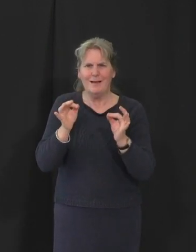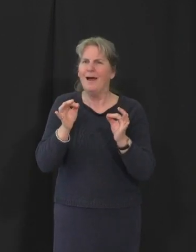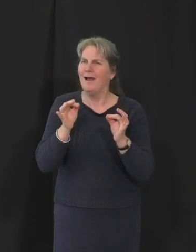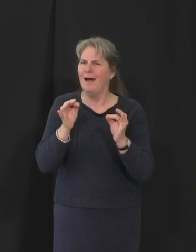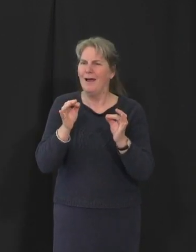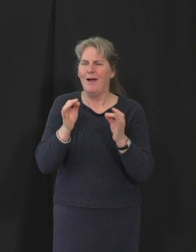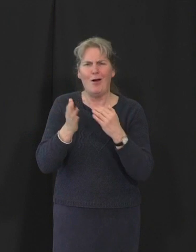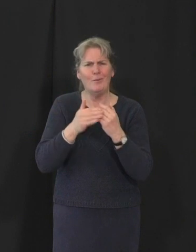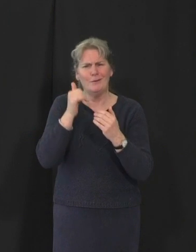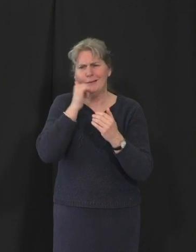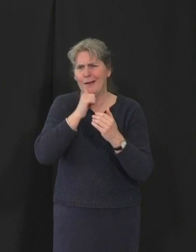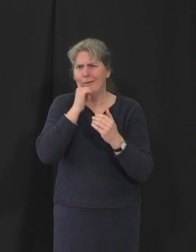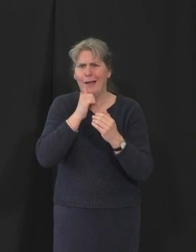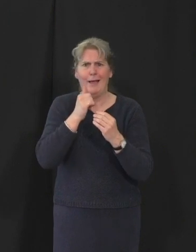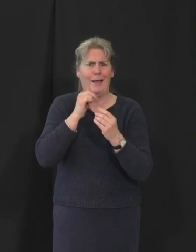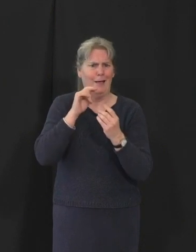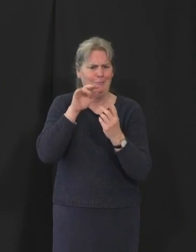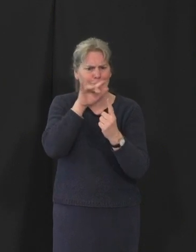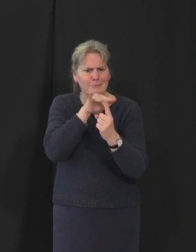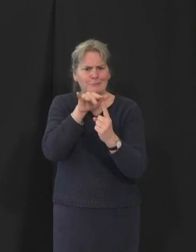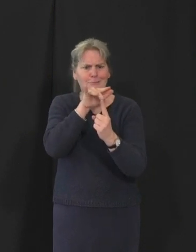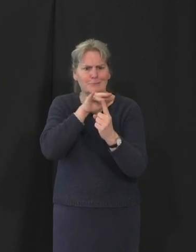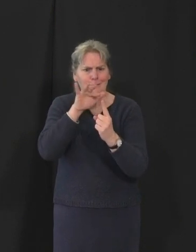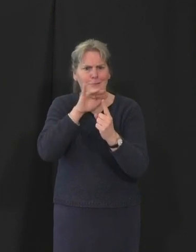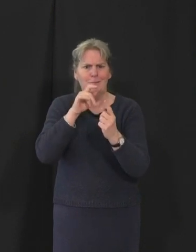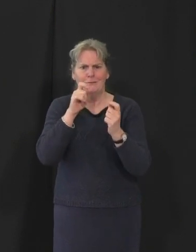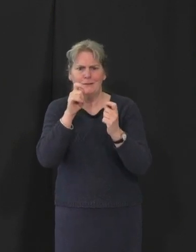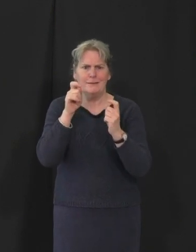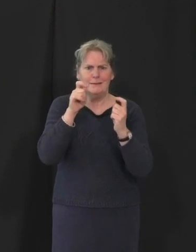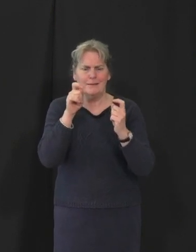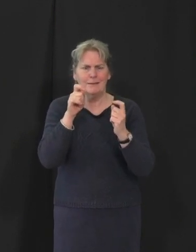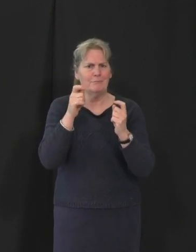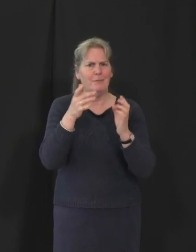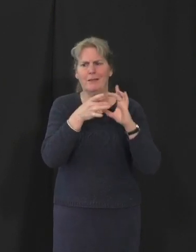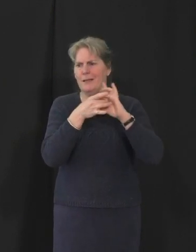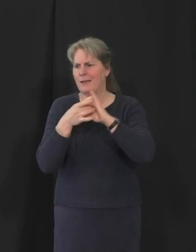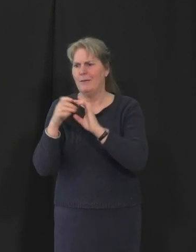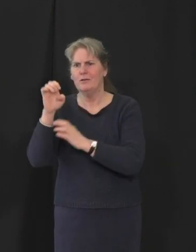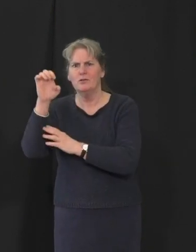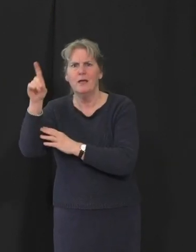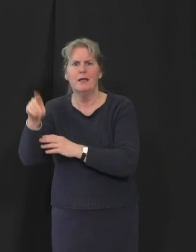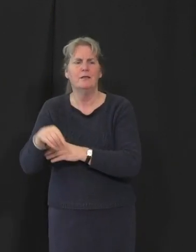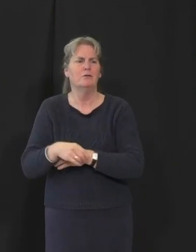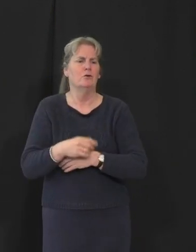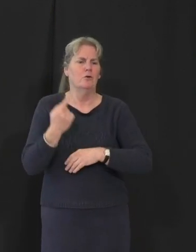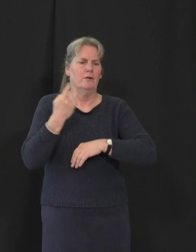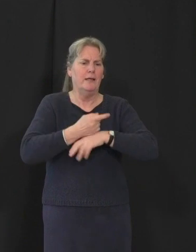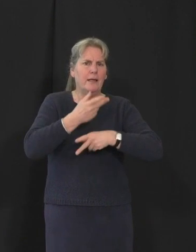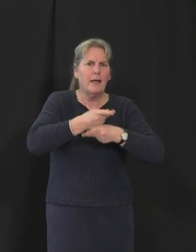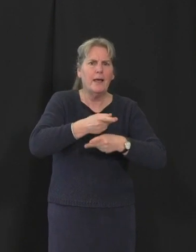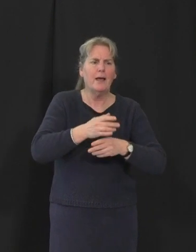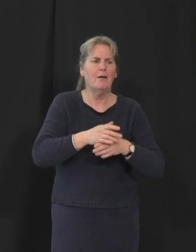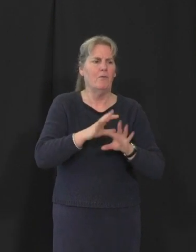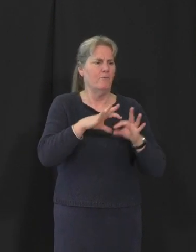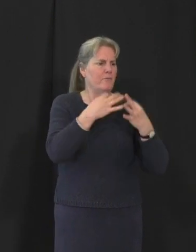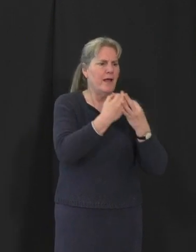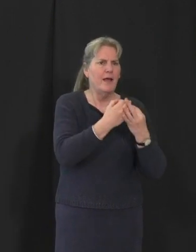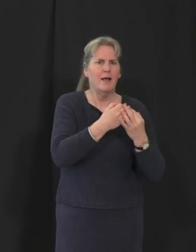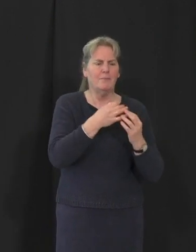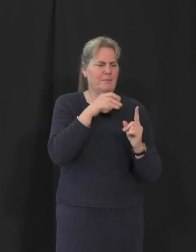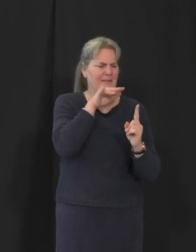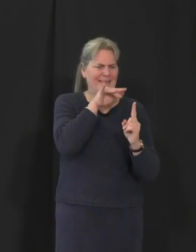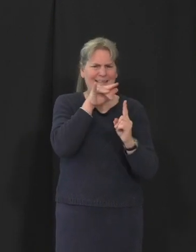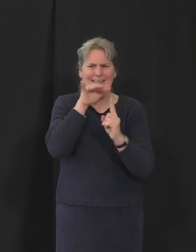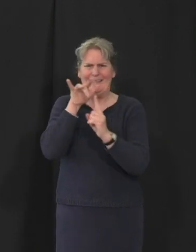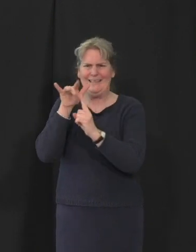and so all of the messages, whether it be for education or daycares or for family members, I just ask everybody to